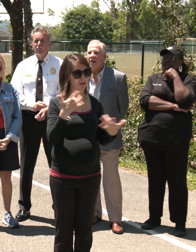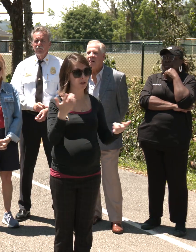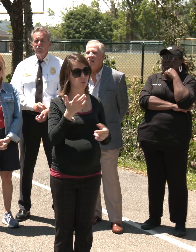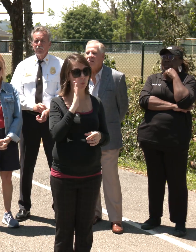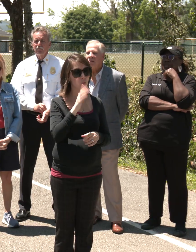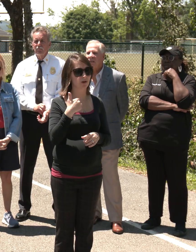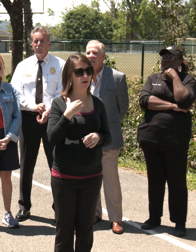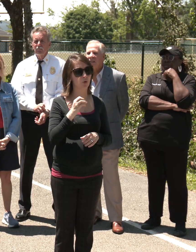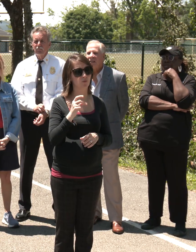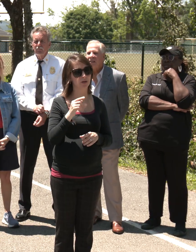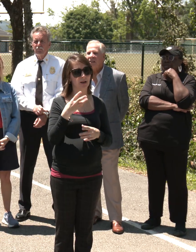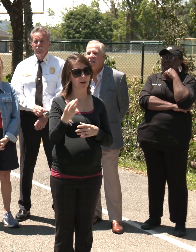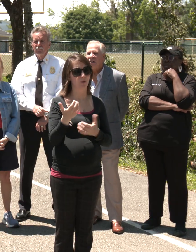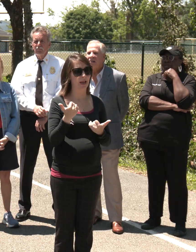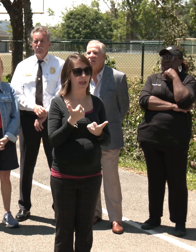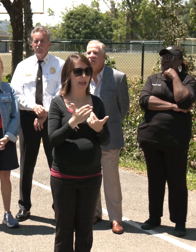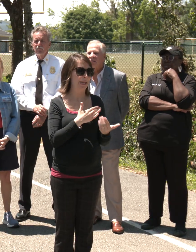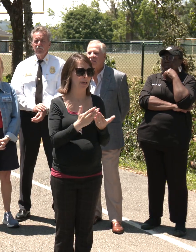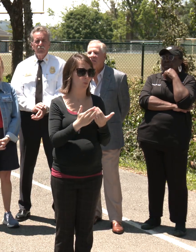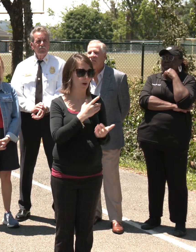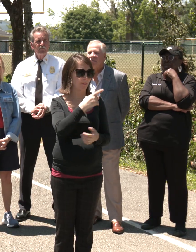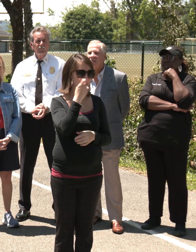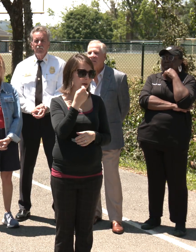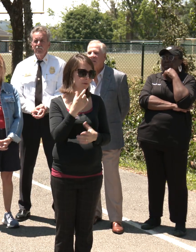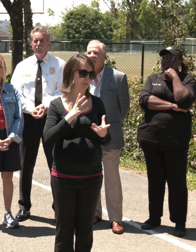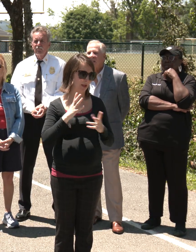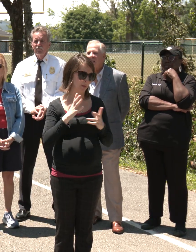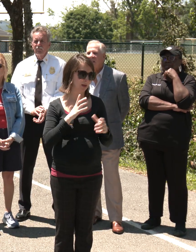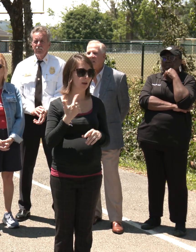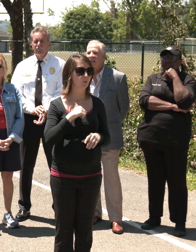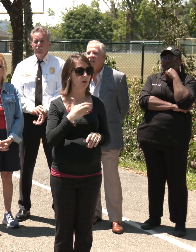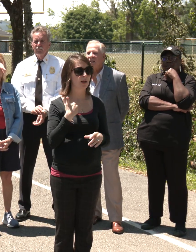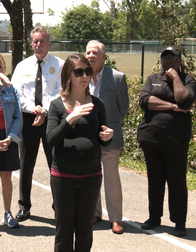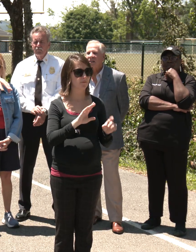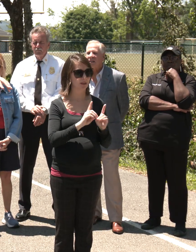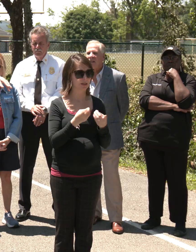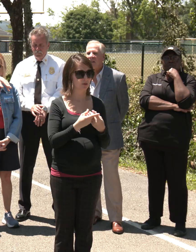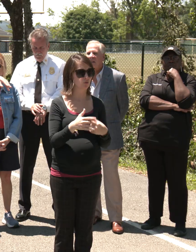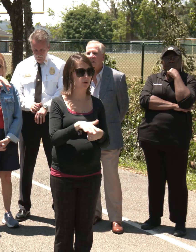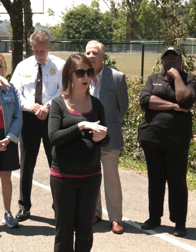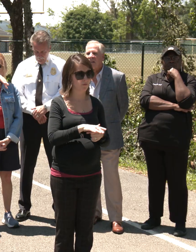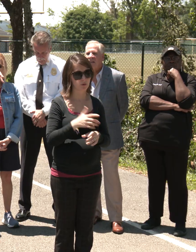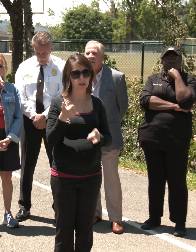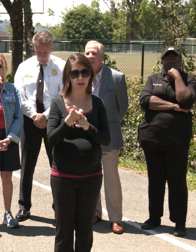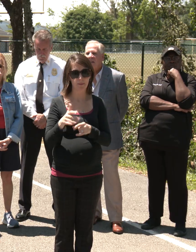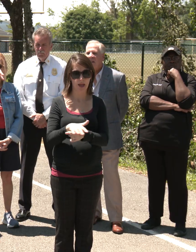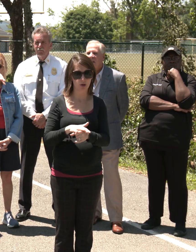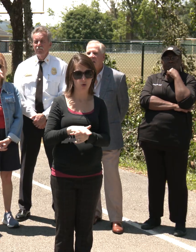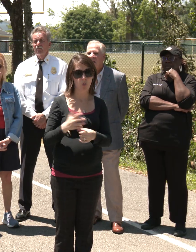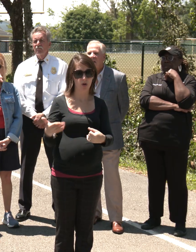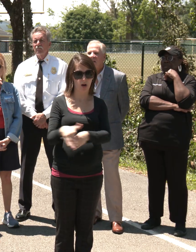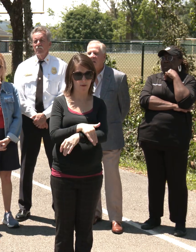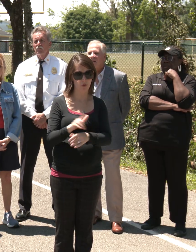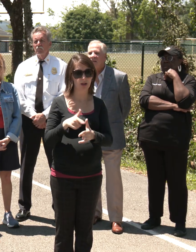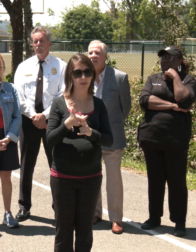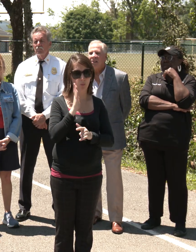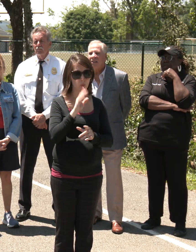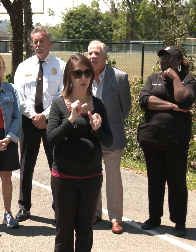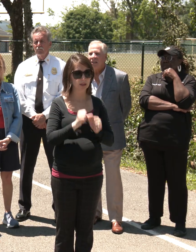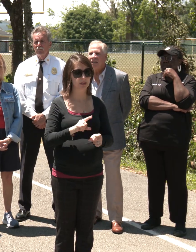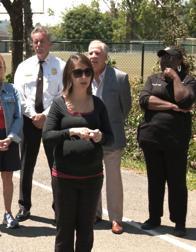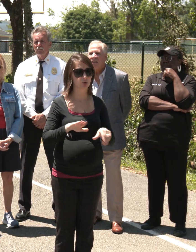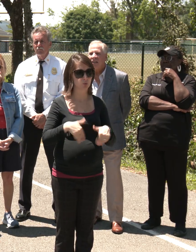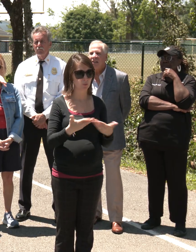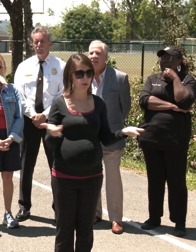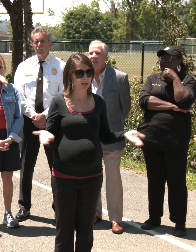out anyway. So we got the districts covered, we have the impact zone covered, and we're going to continue to be here